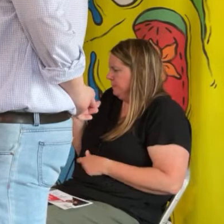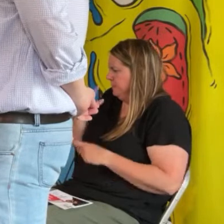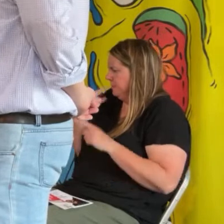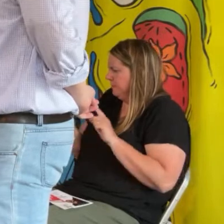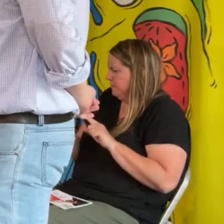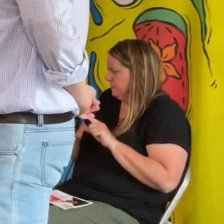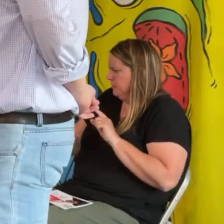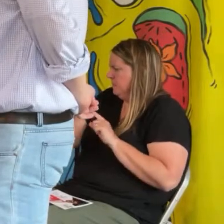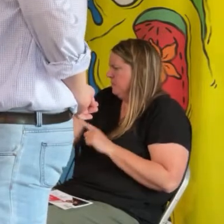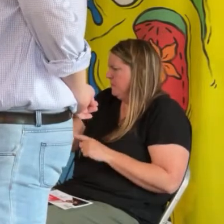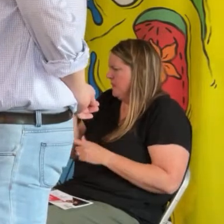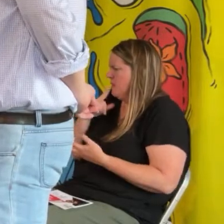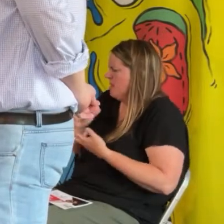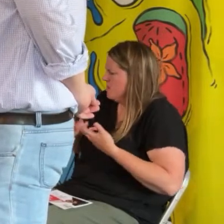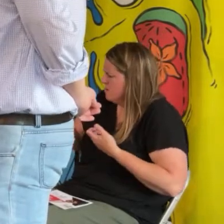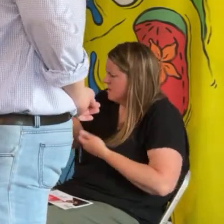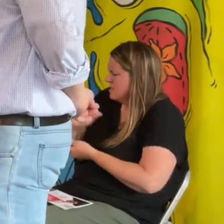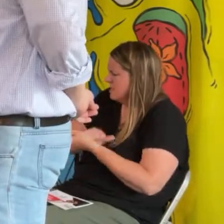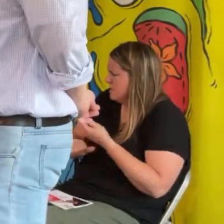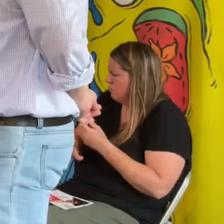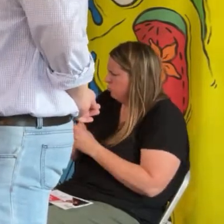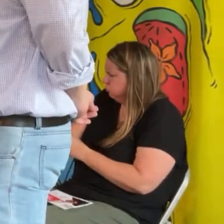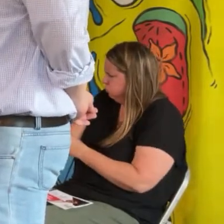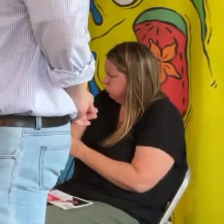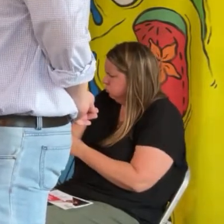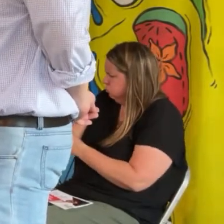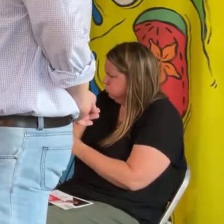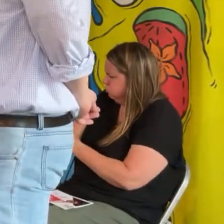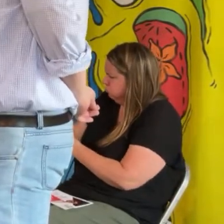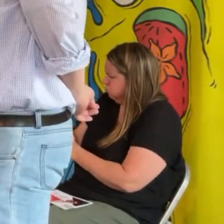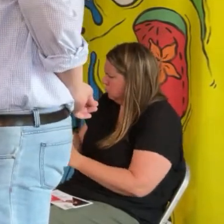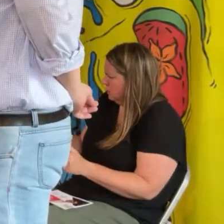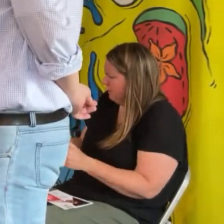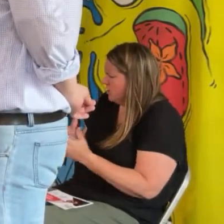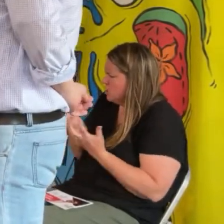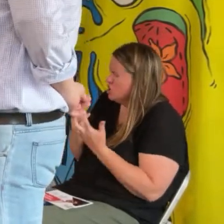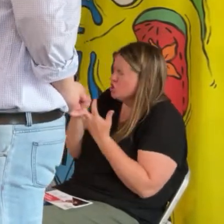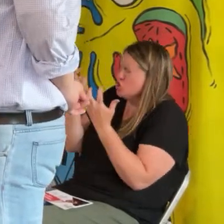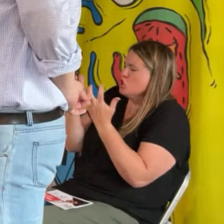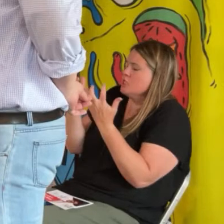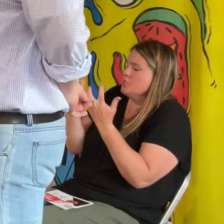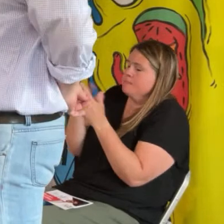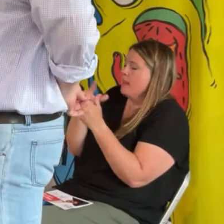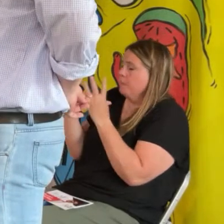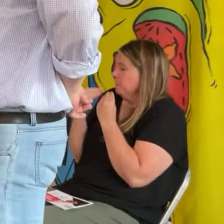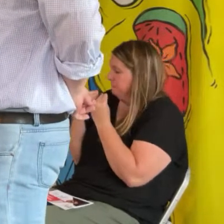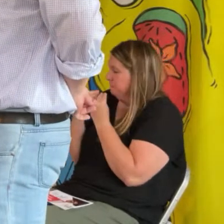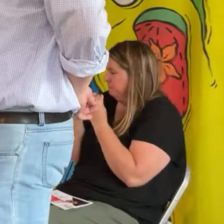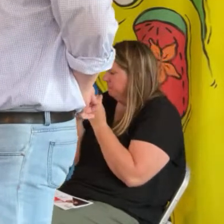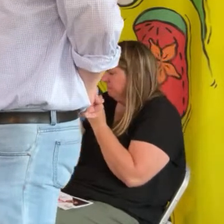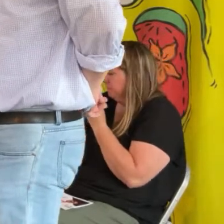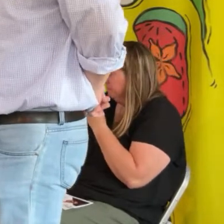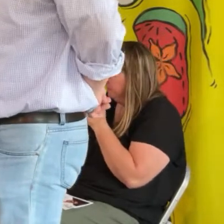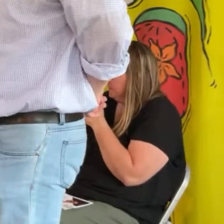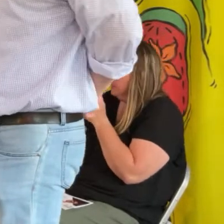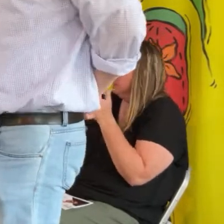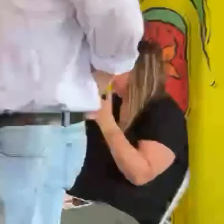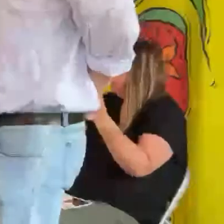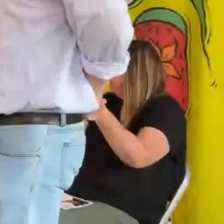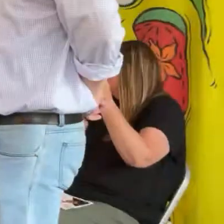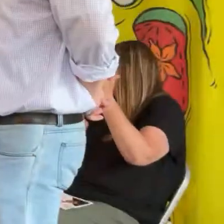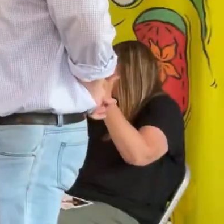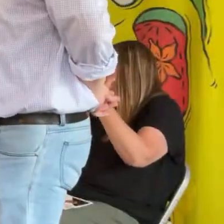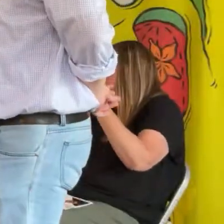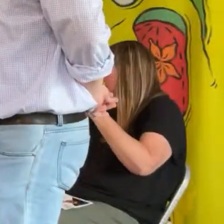street, they watch him with fire hoses. First he screams, then he stops so much sunlight.